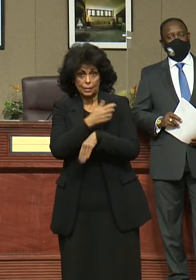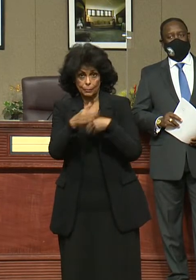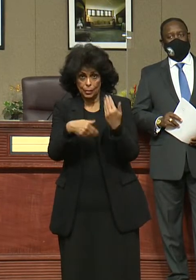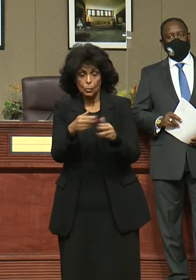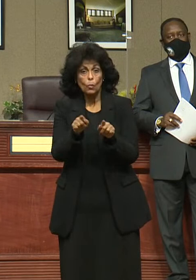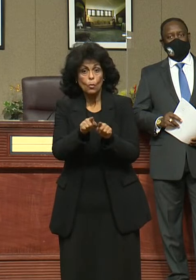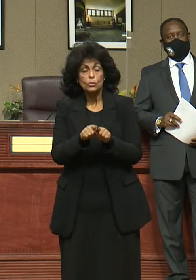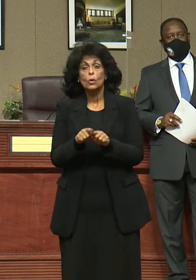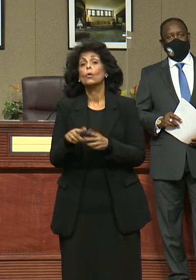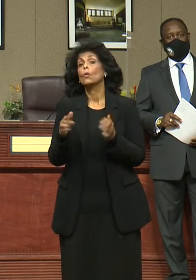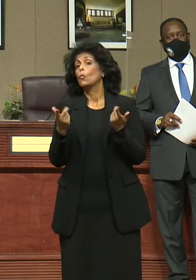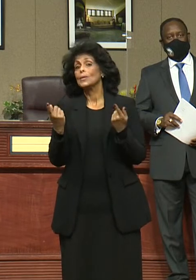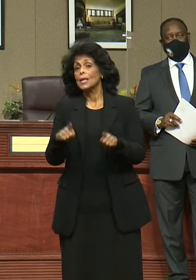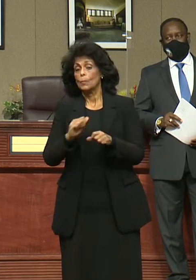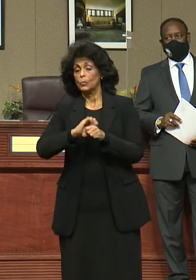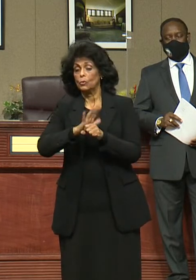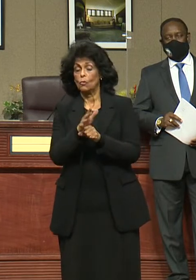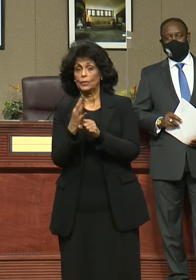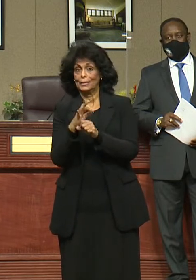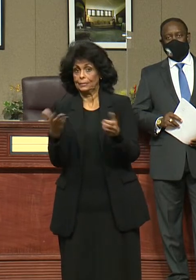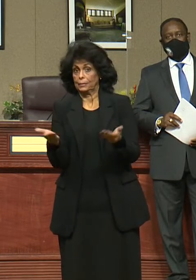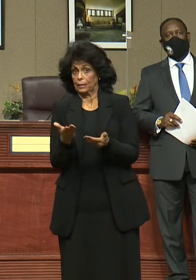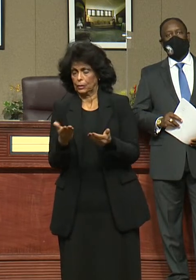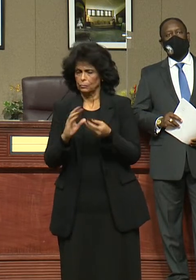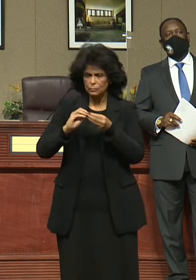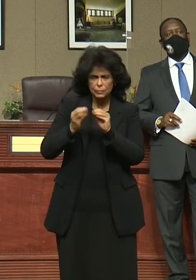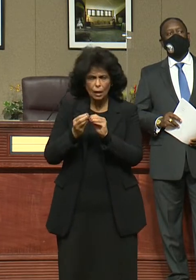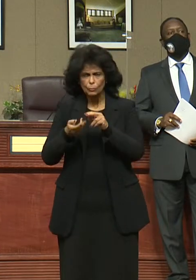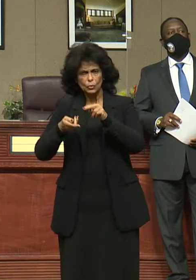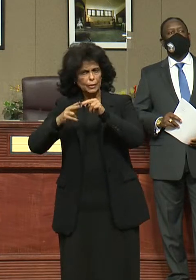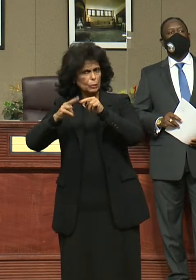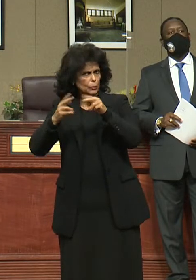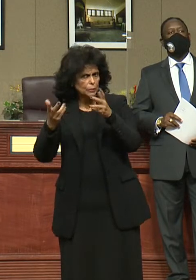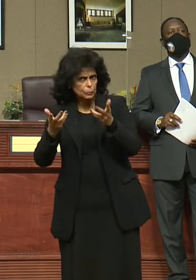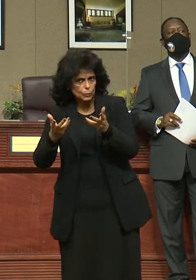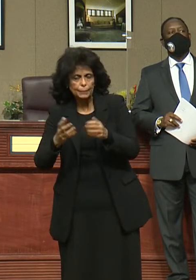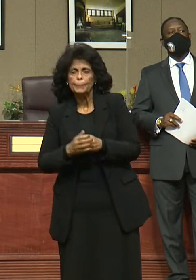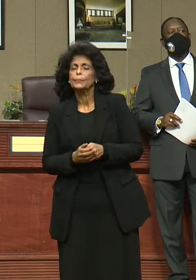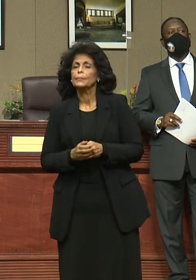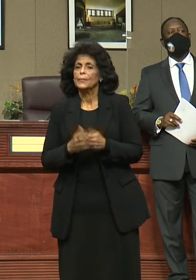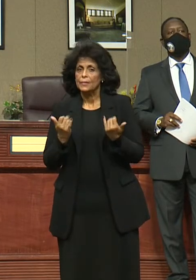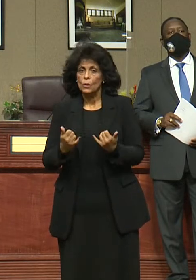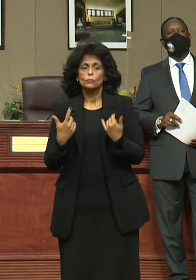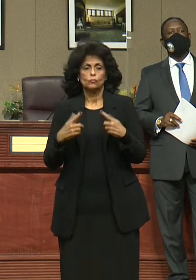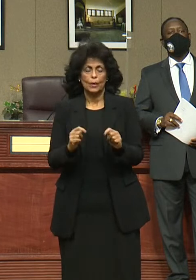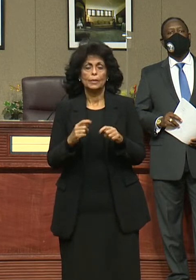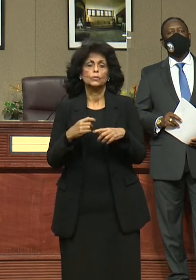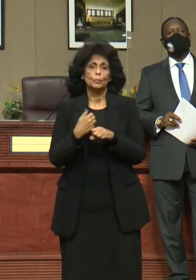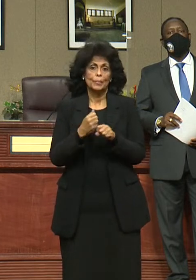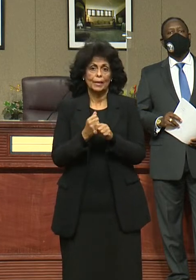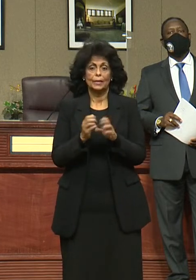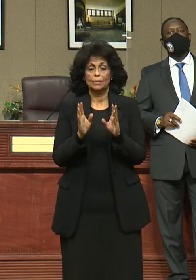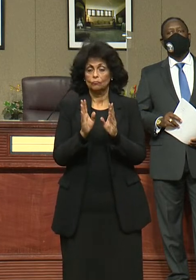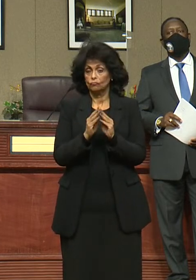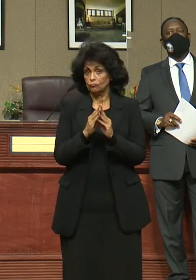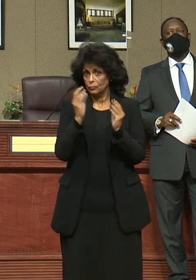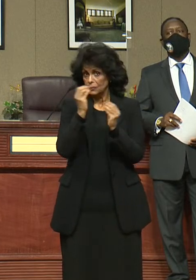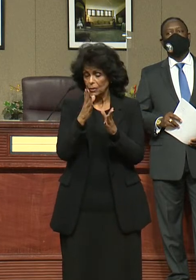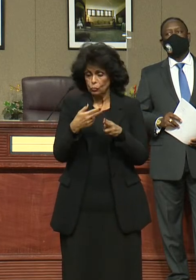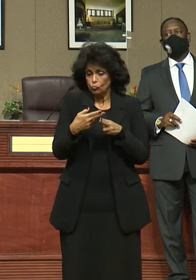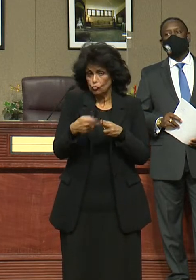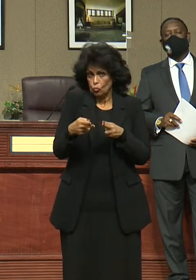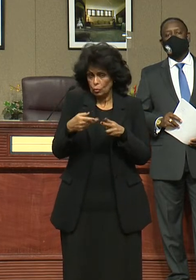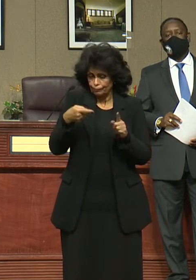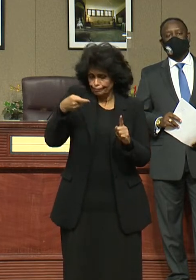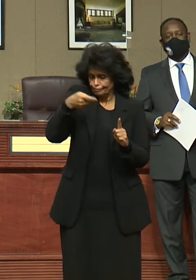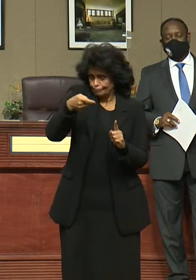trending here in our area. We are asking you, our reporters, we are trying to make these conversations, these press events as short as we can,